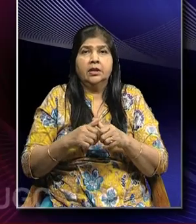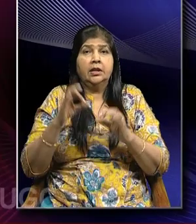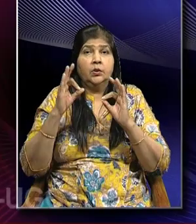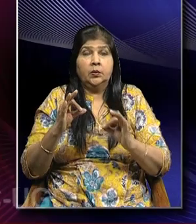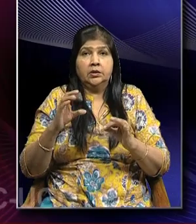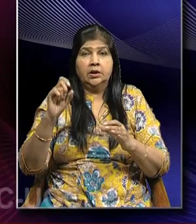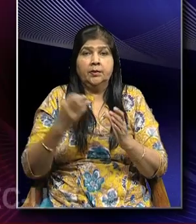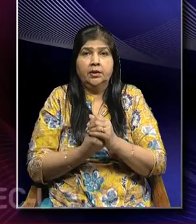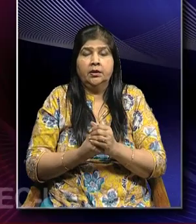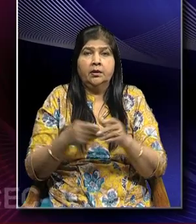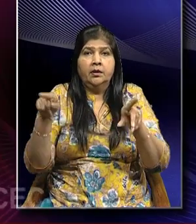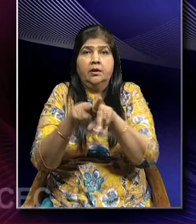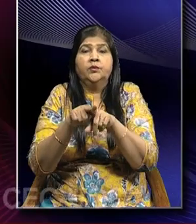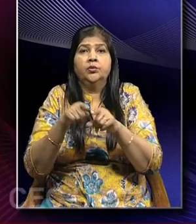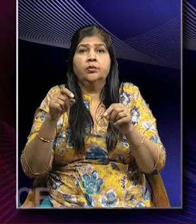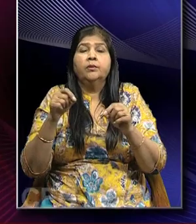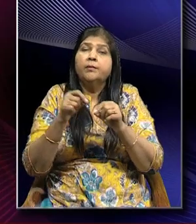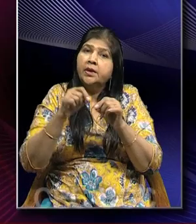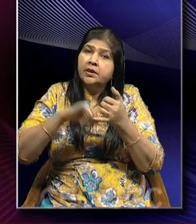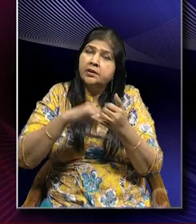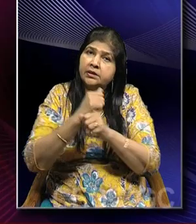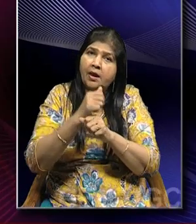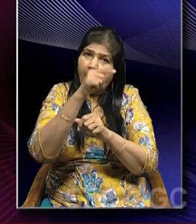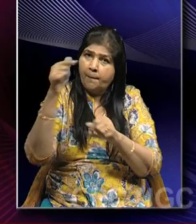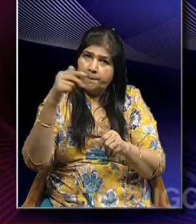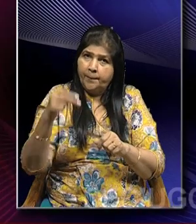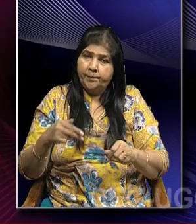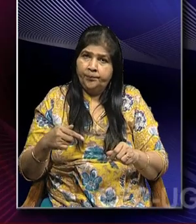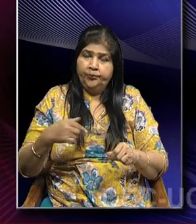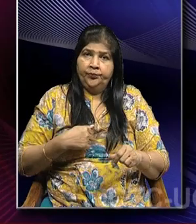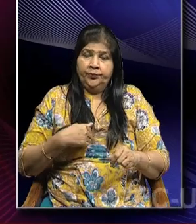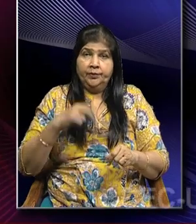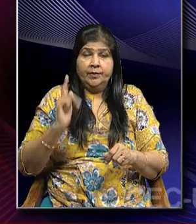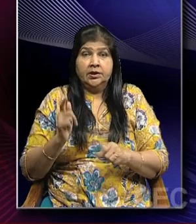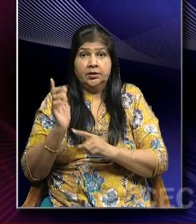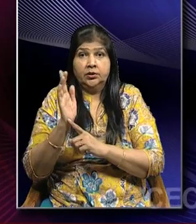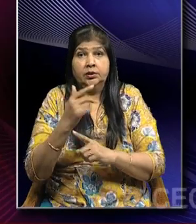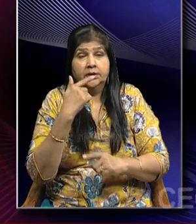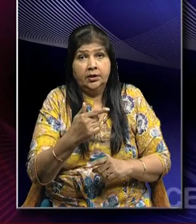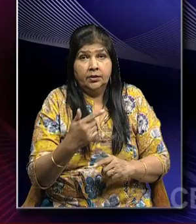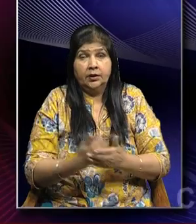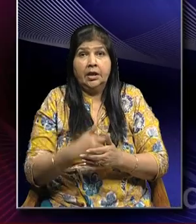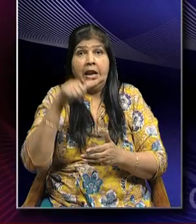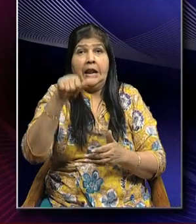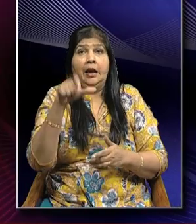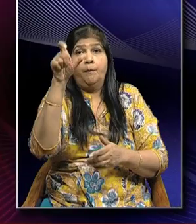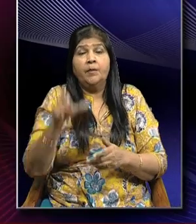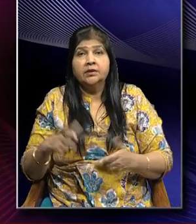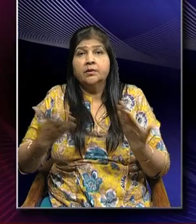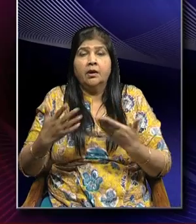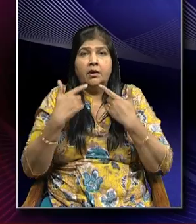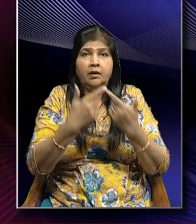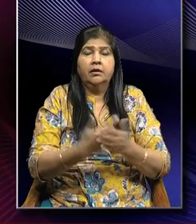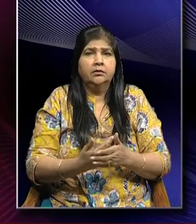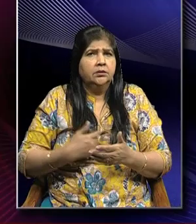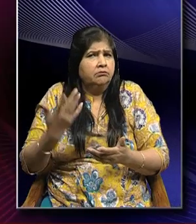it comes to ESG parameters. Now it becomes my duty to tell you what these 9 principles are, because unless